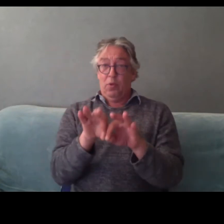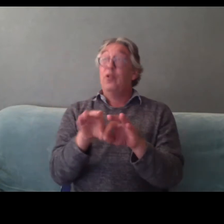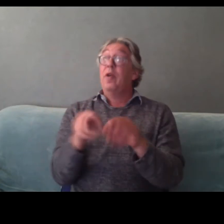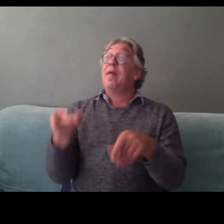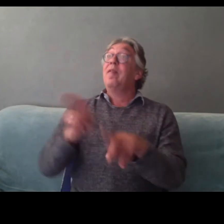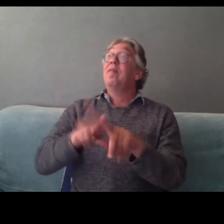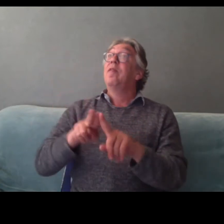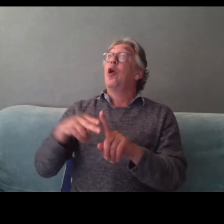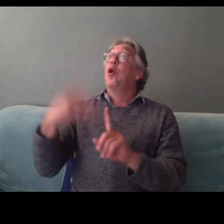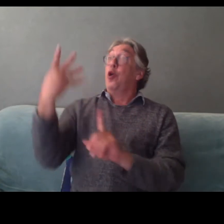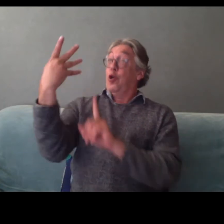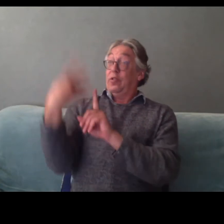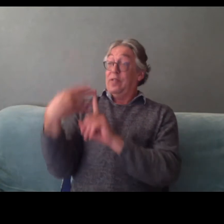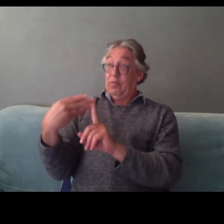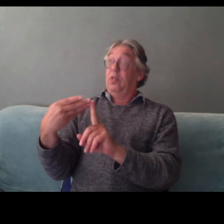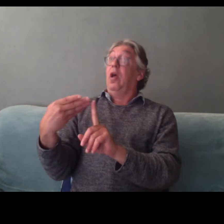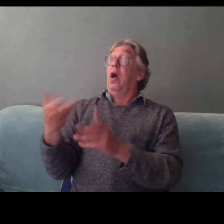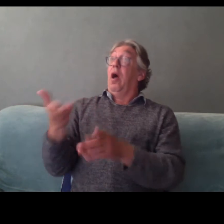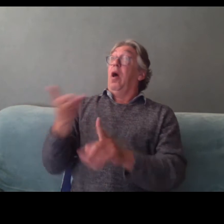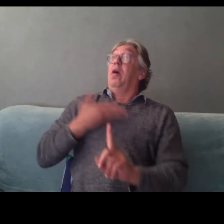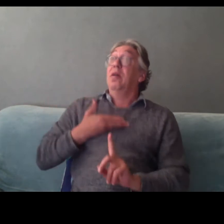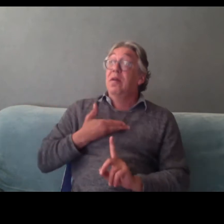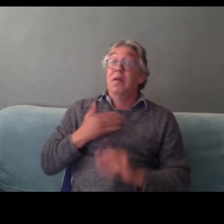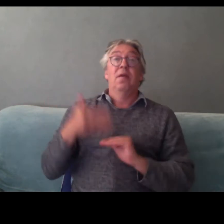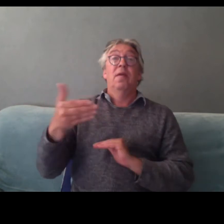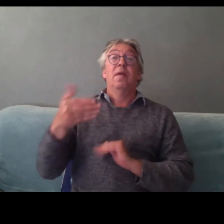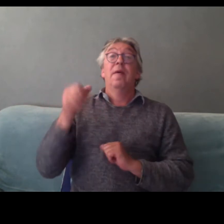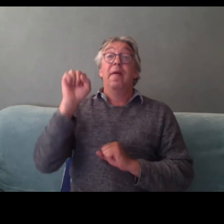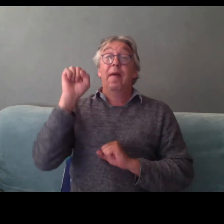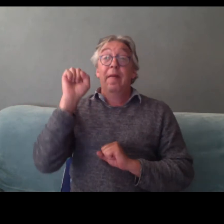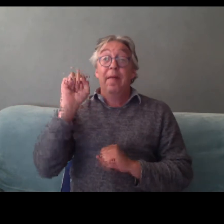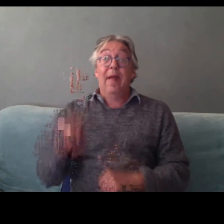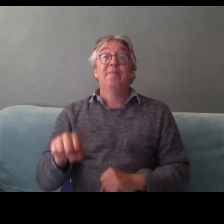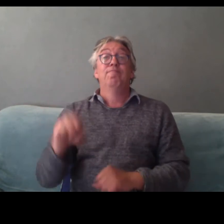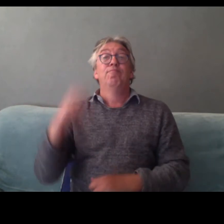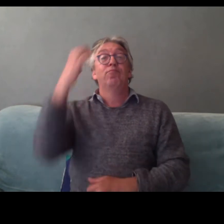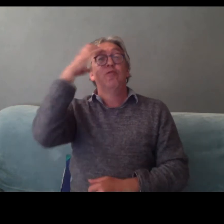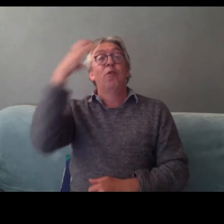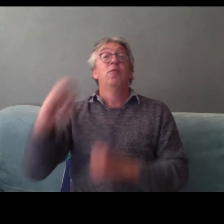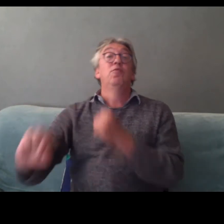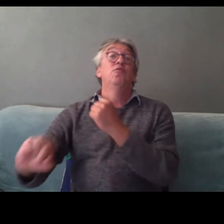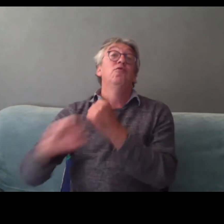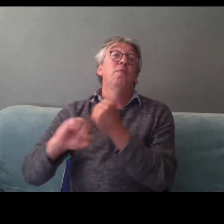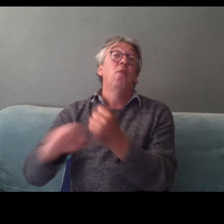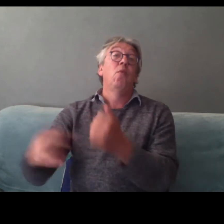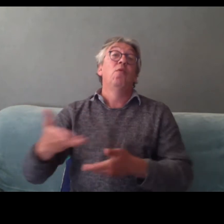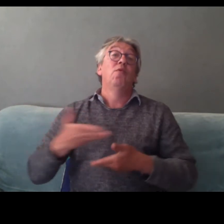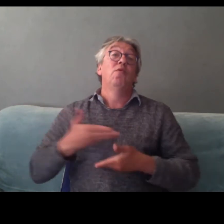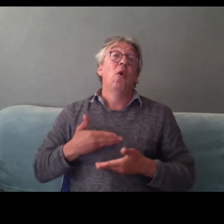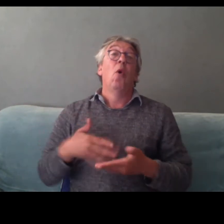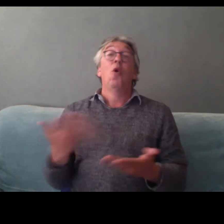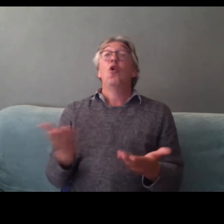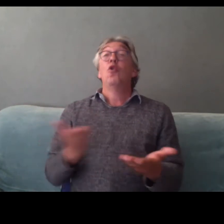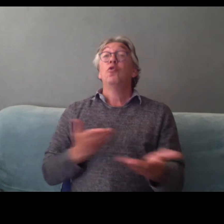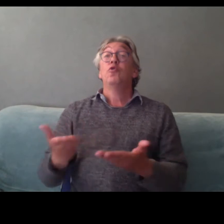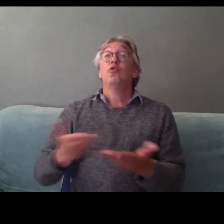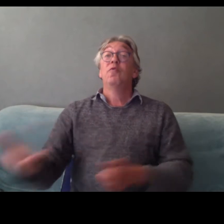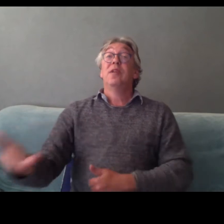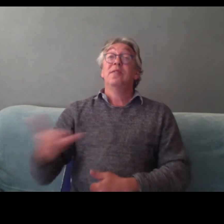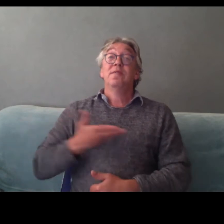be help in cash or services in kind. That's where we're most familiar with